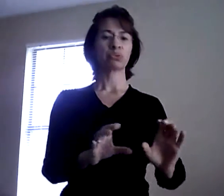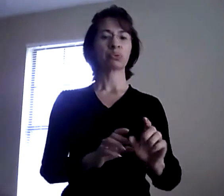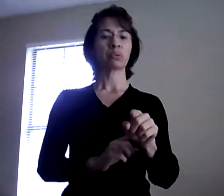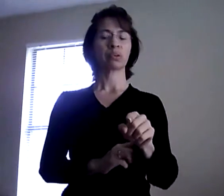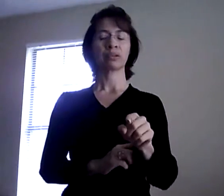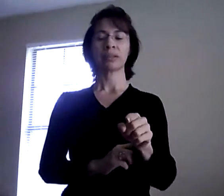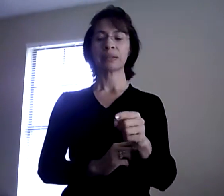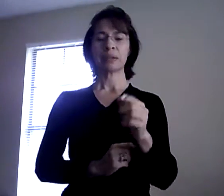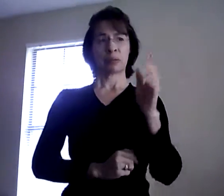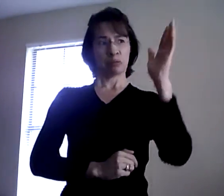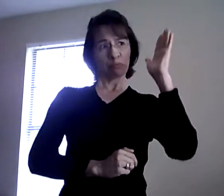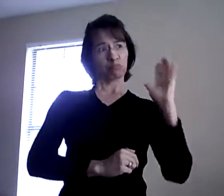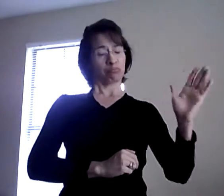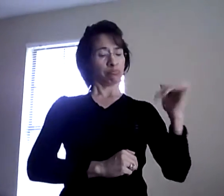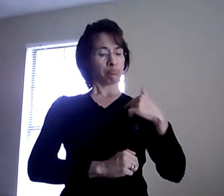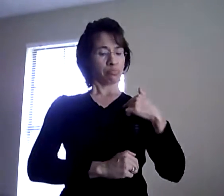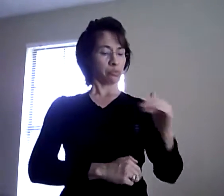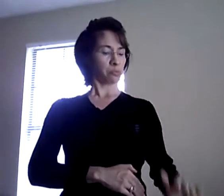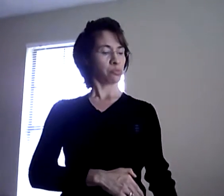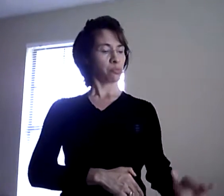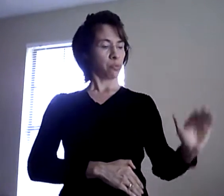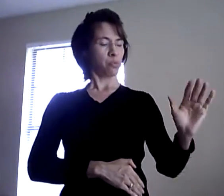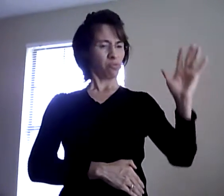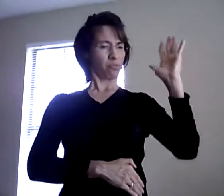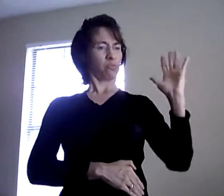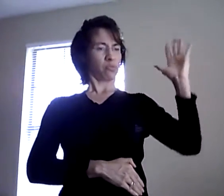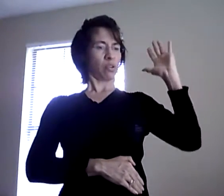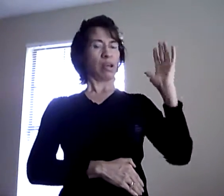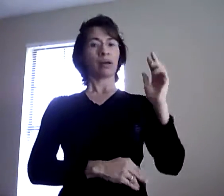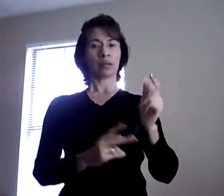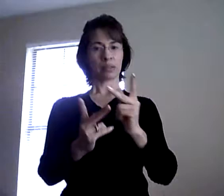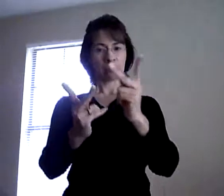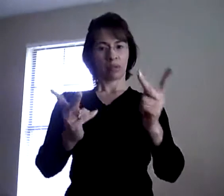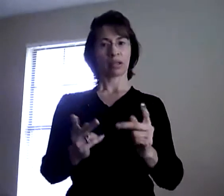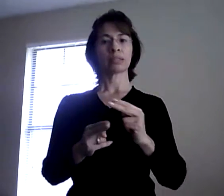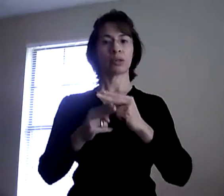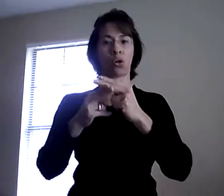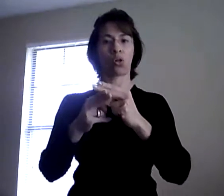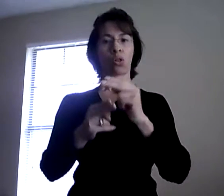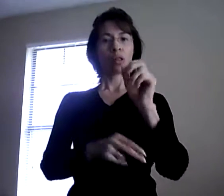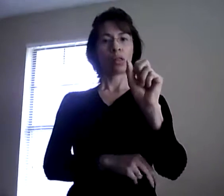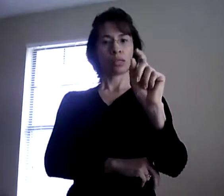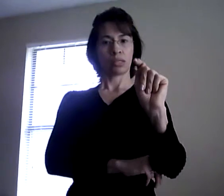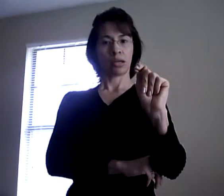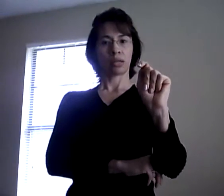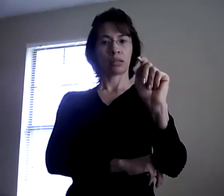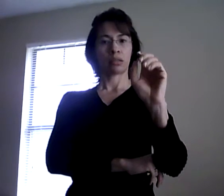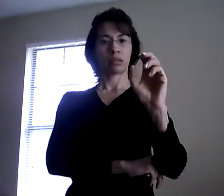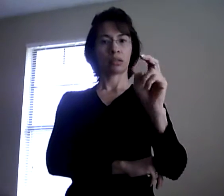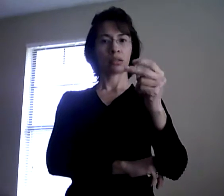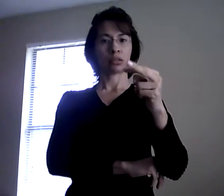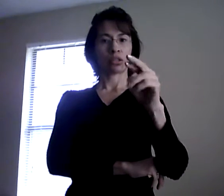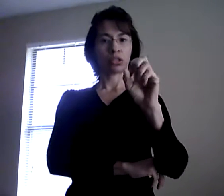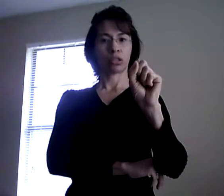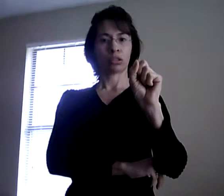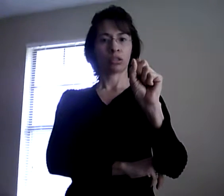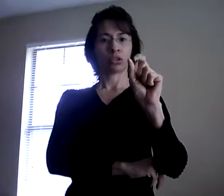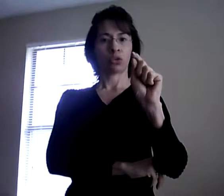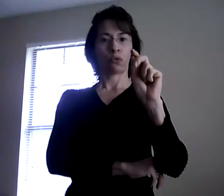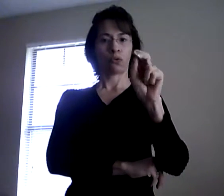a place called St. Christopher's Park, where it has rolling hills in it. I don't know. I guess they probably